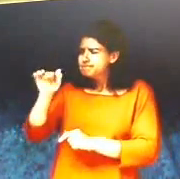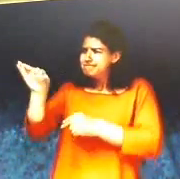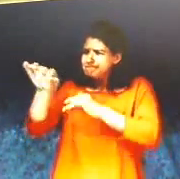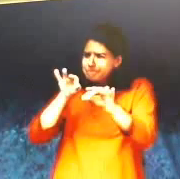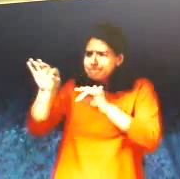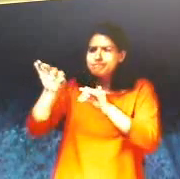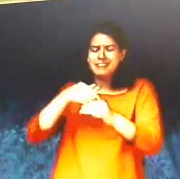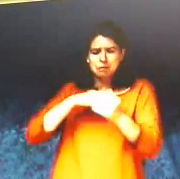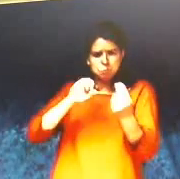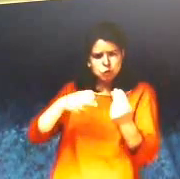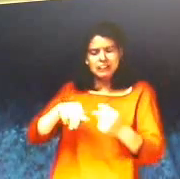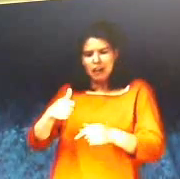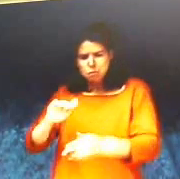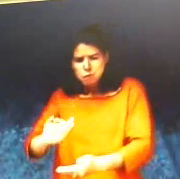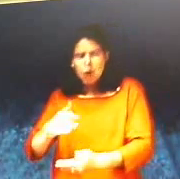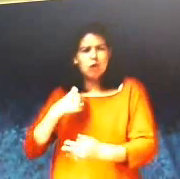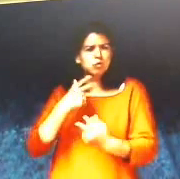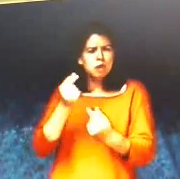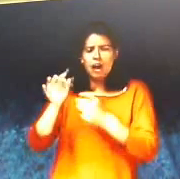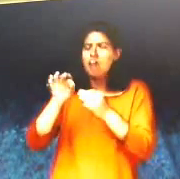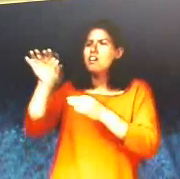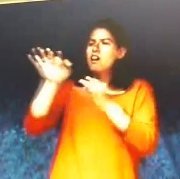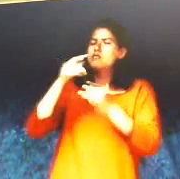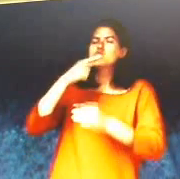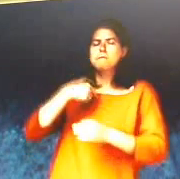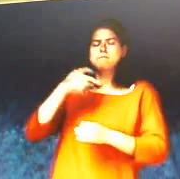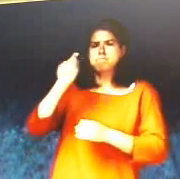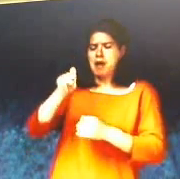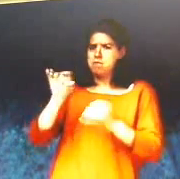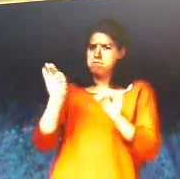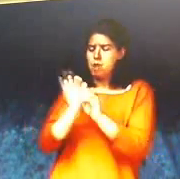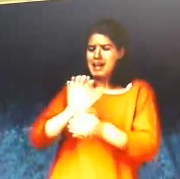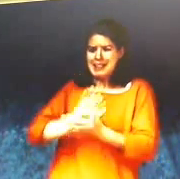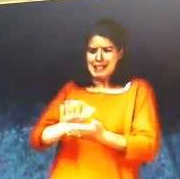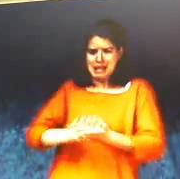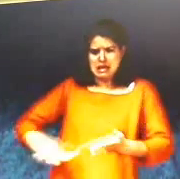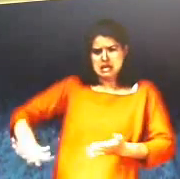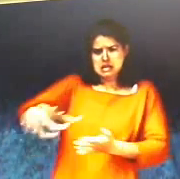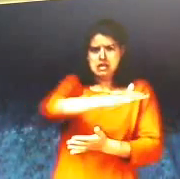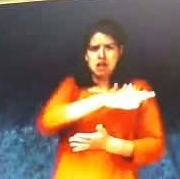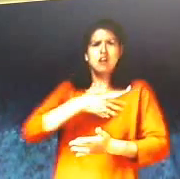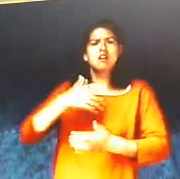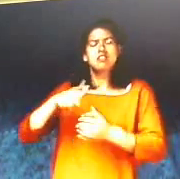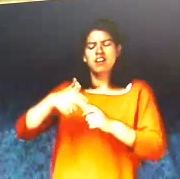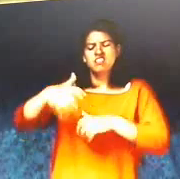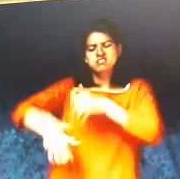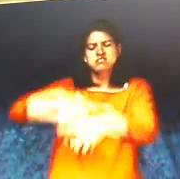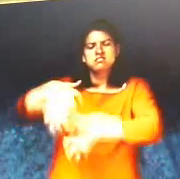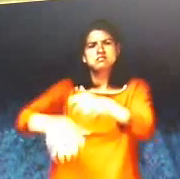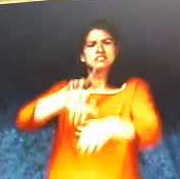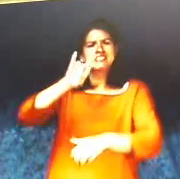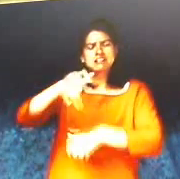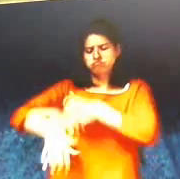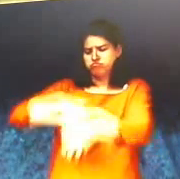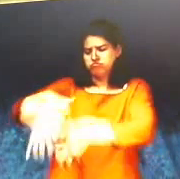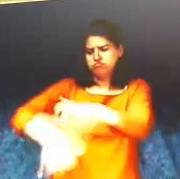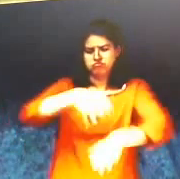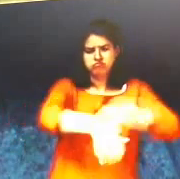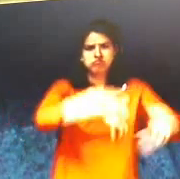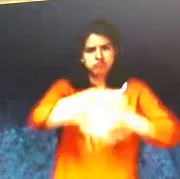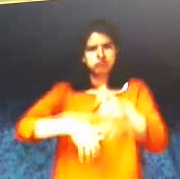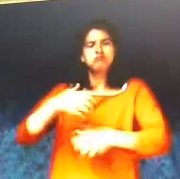to the store and I asked them to explain to me what to do with the small bush. And they told me it was really important that I clean the